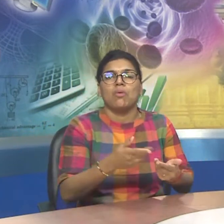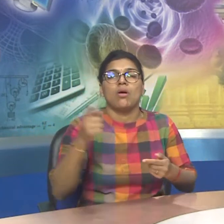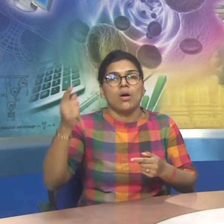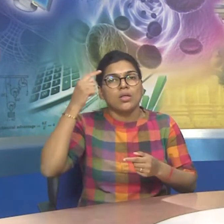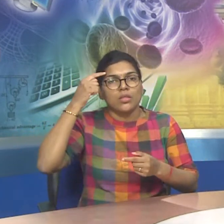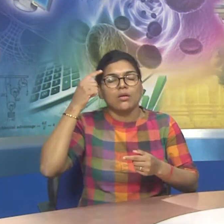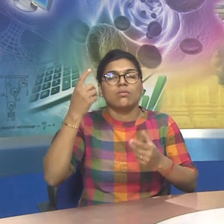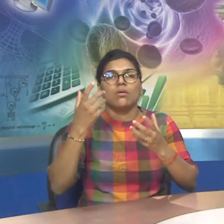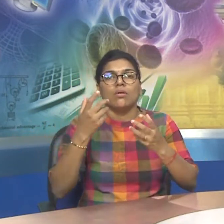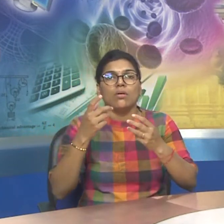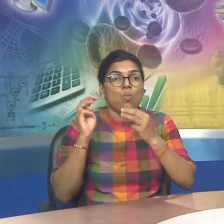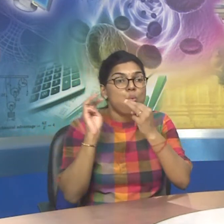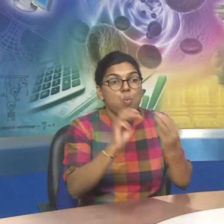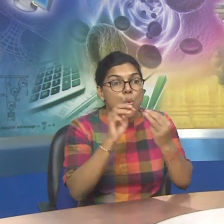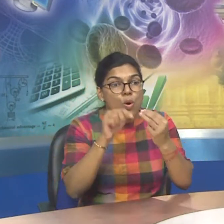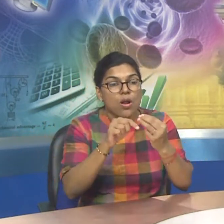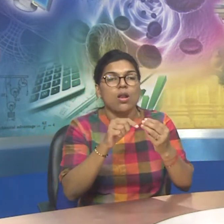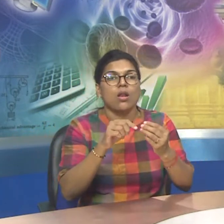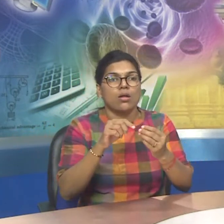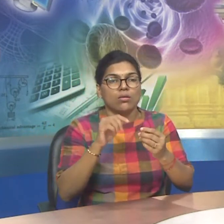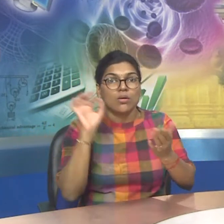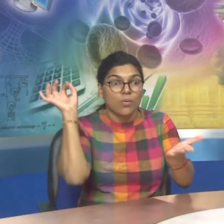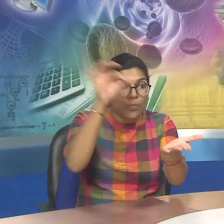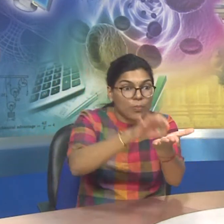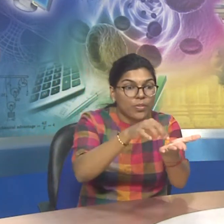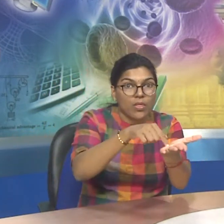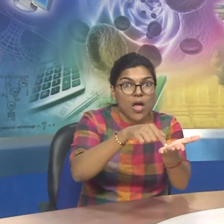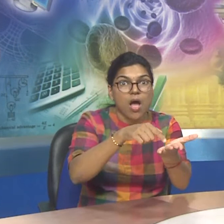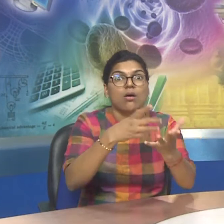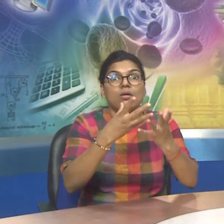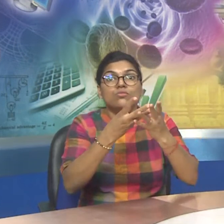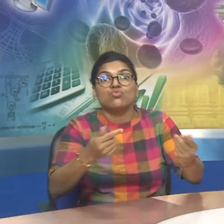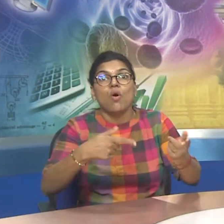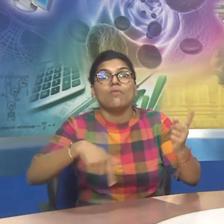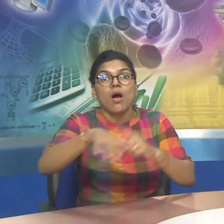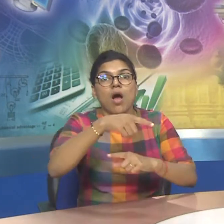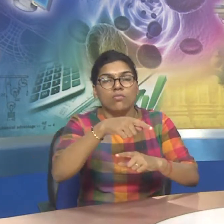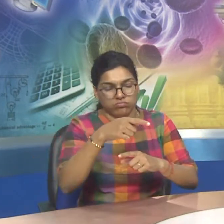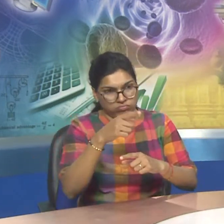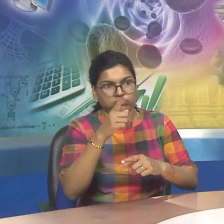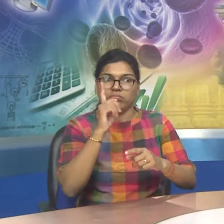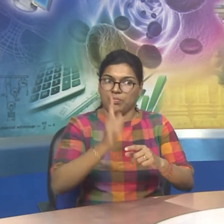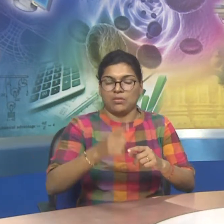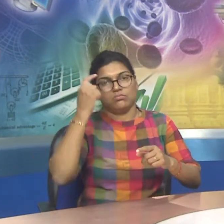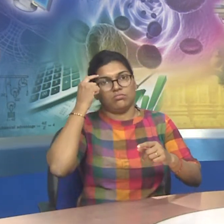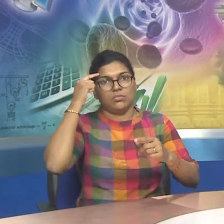Instead, they deceive the children and themselves with lies.